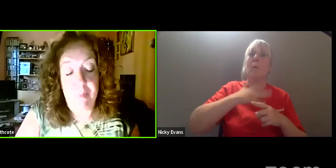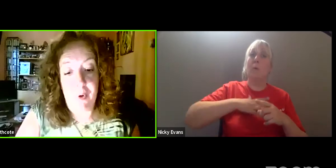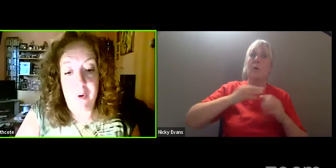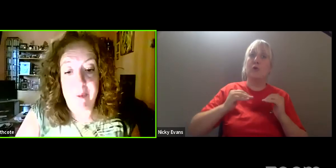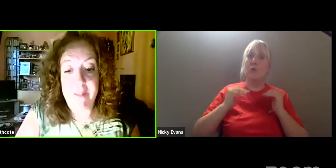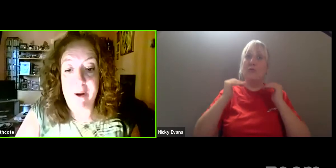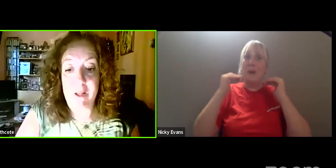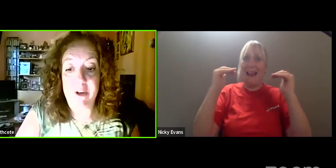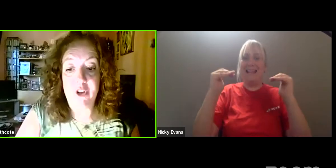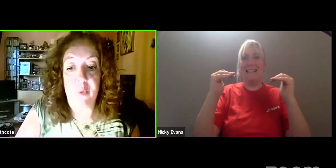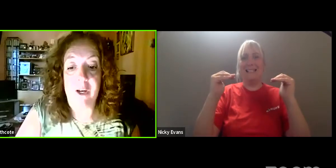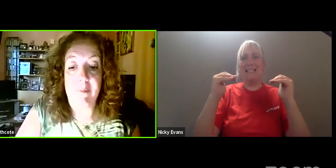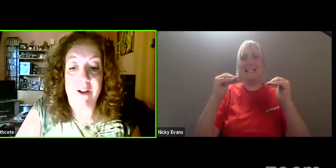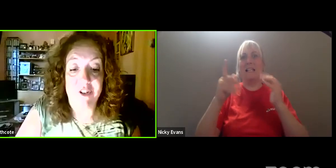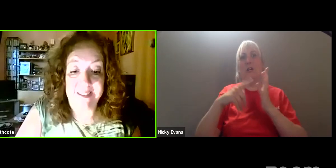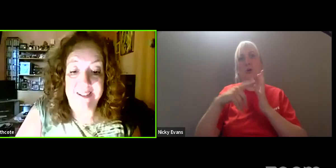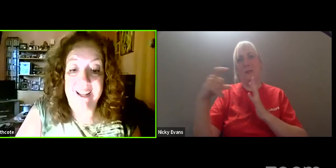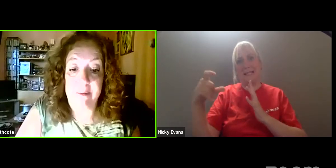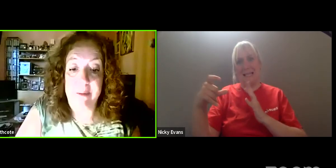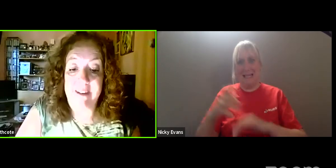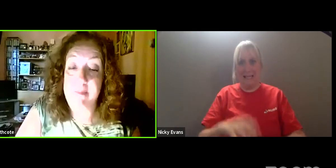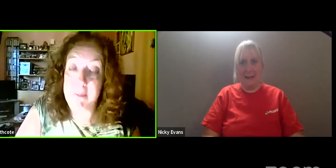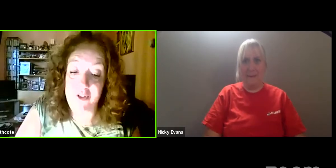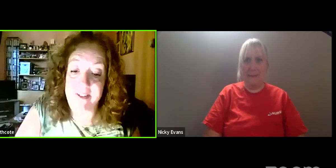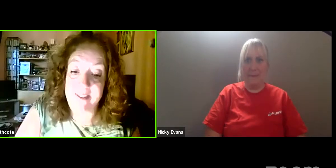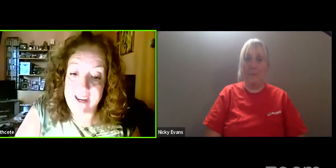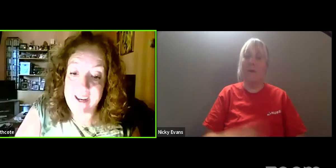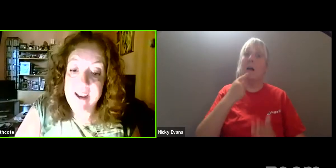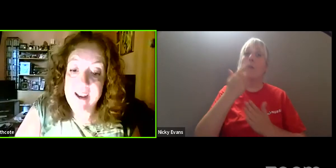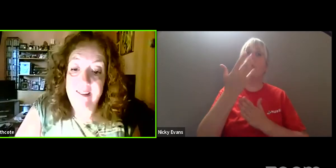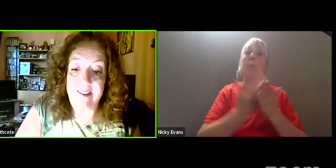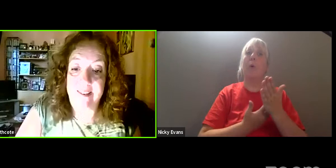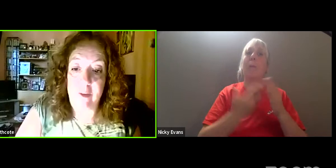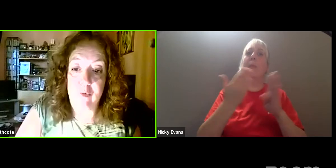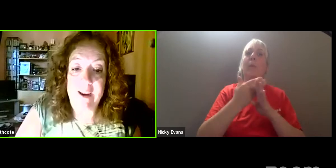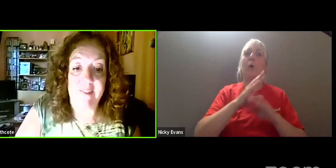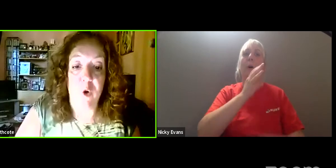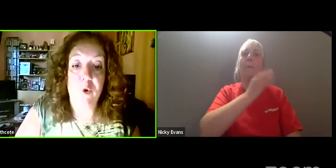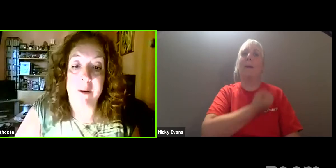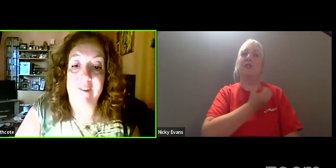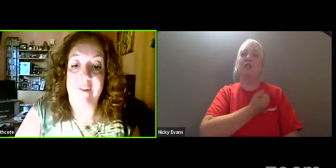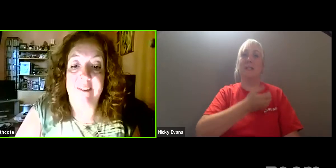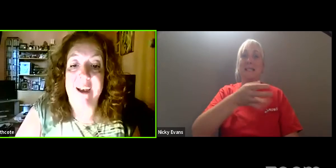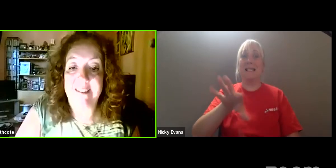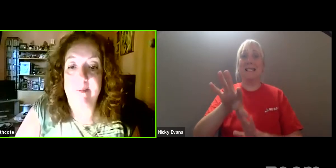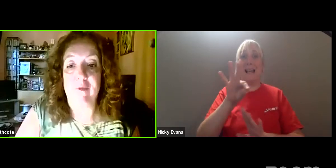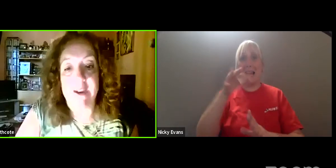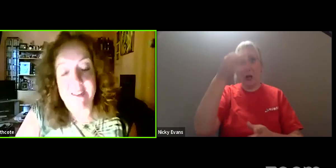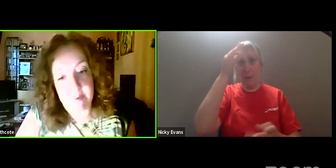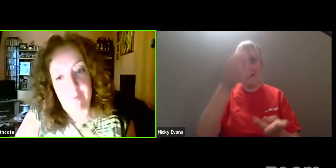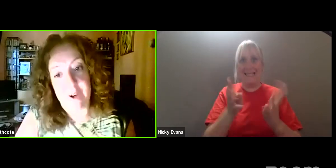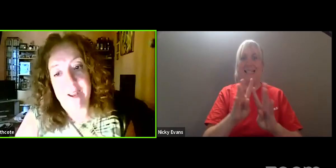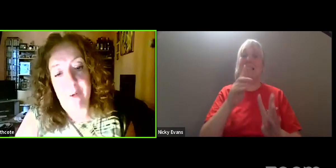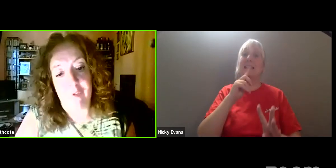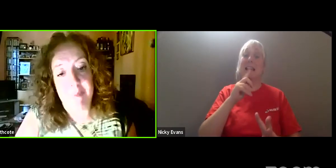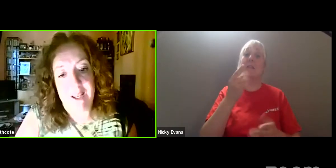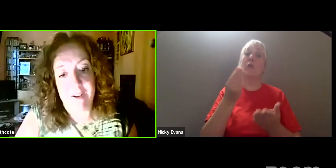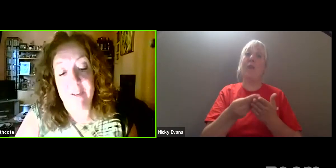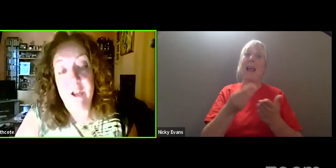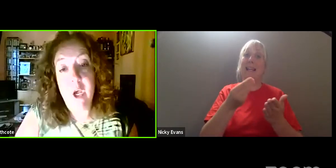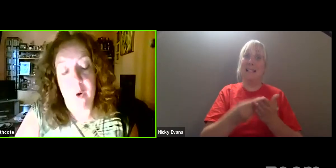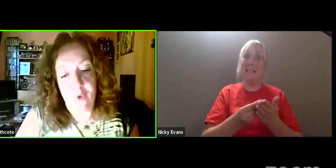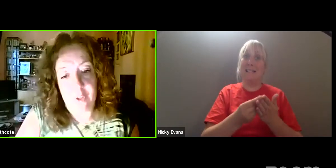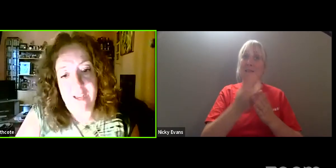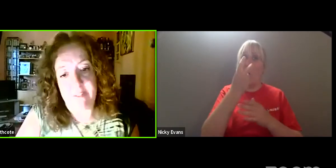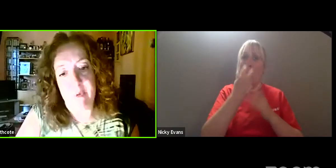A report by the Parliamentary Work and Pensions Select Committee published today says that the rates of older benefits has to be raised to provide help for